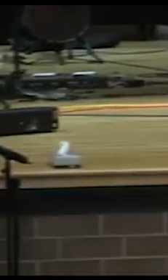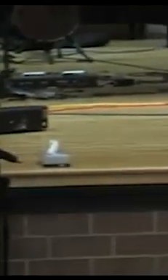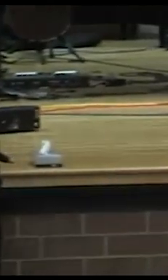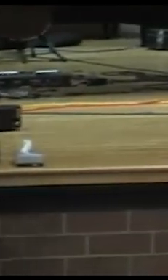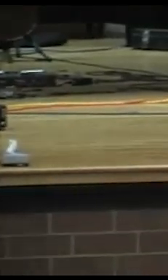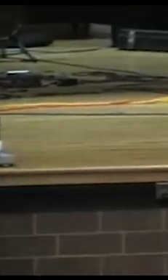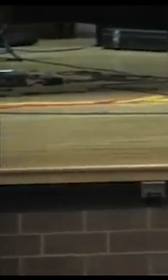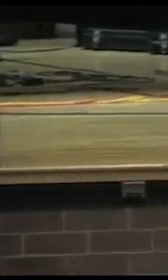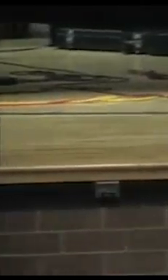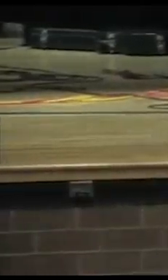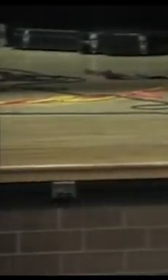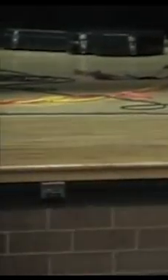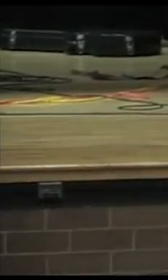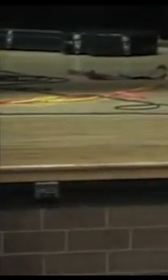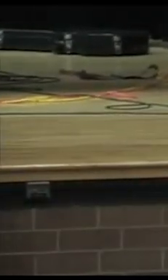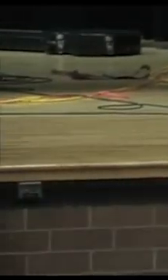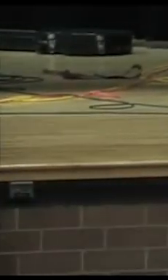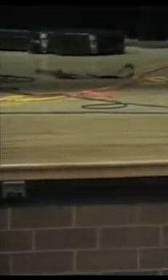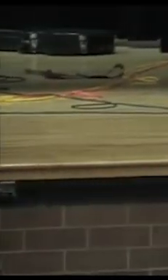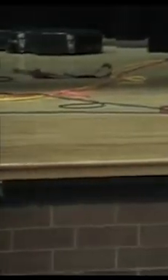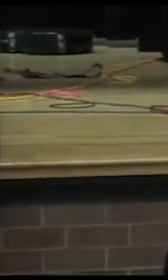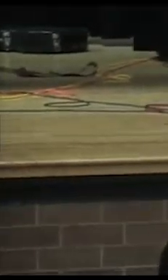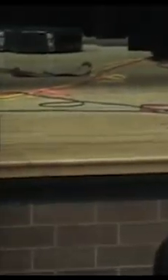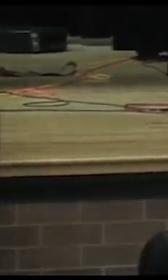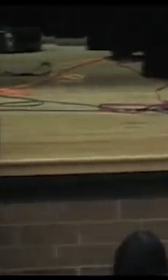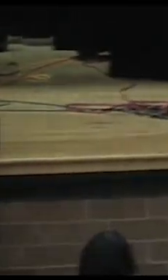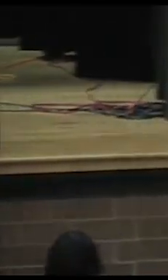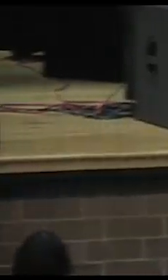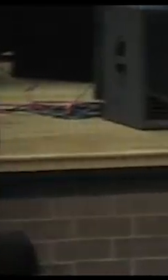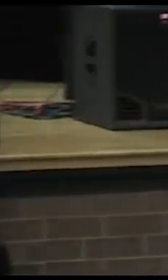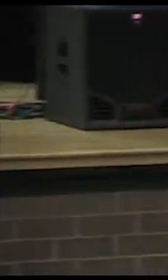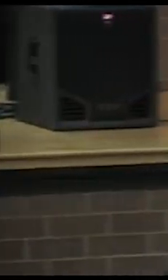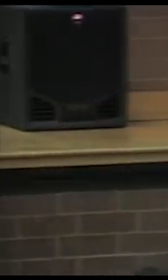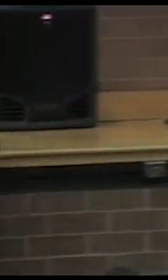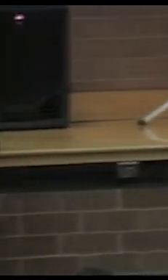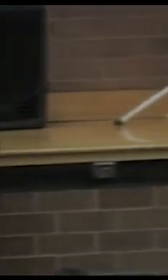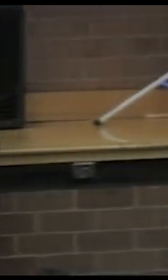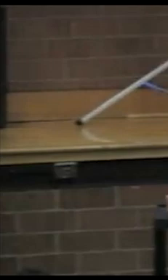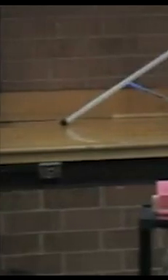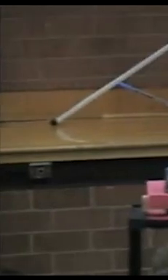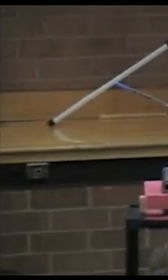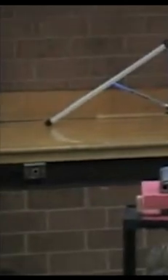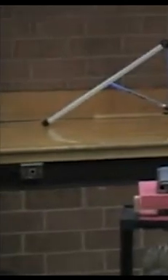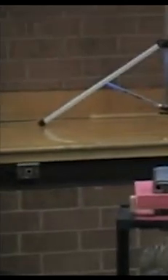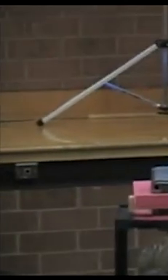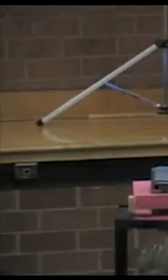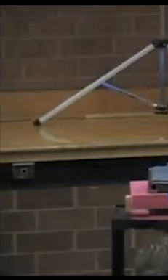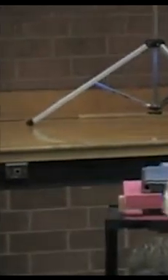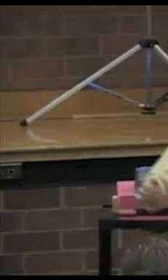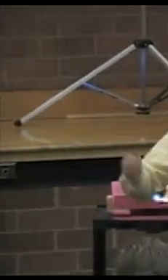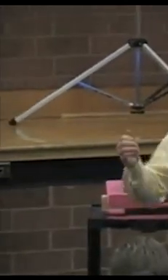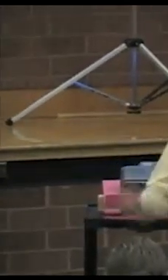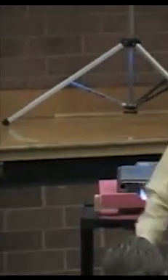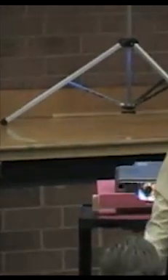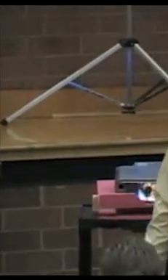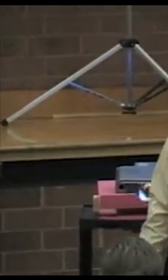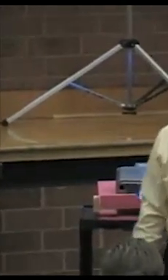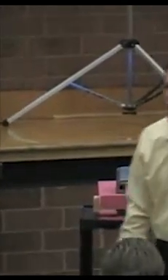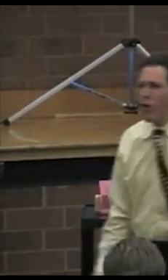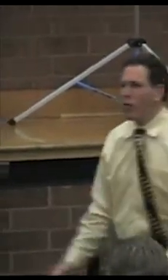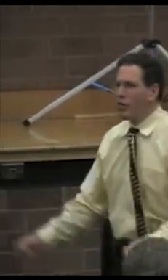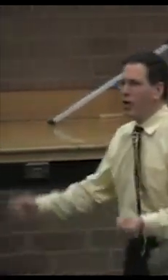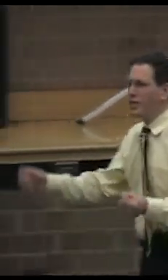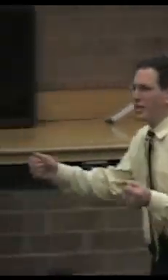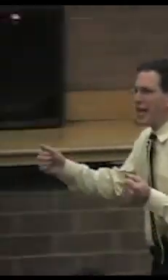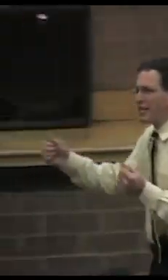when we pray together. It scares the devil when we join together. It scares the enemy. It scares him out of his